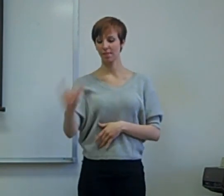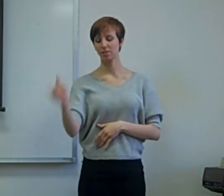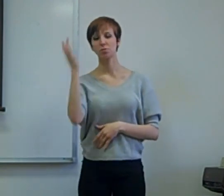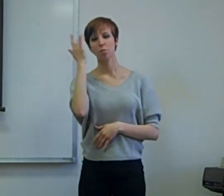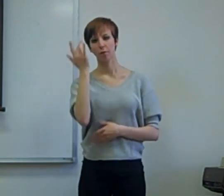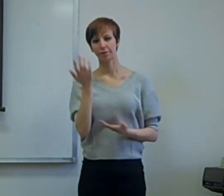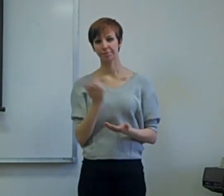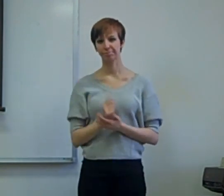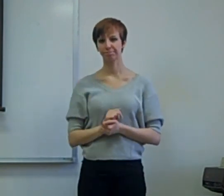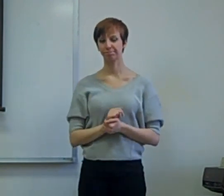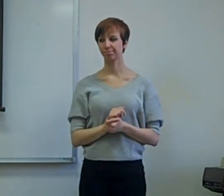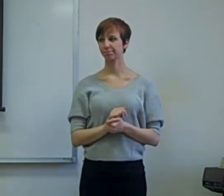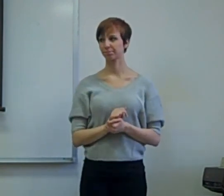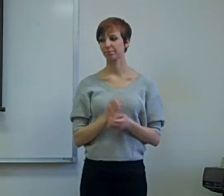Okay. So,